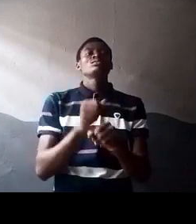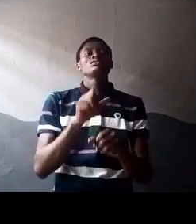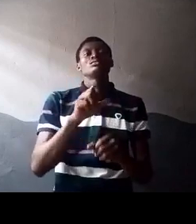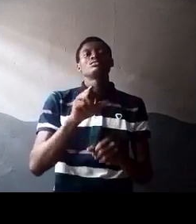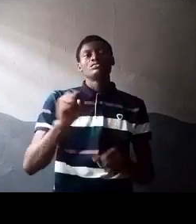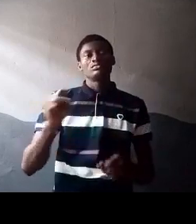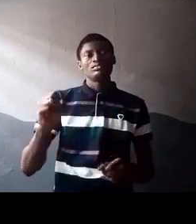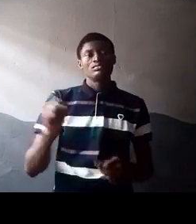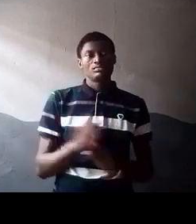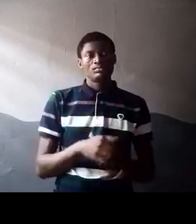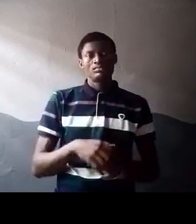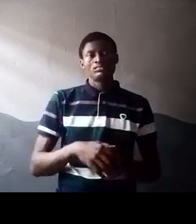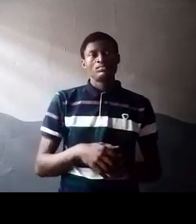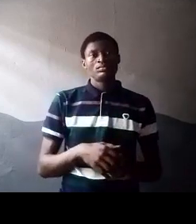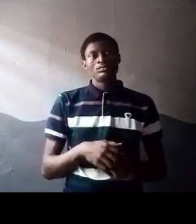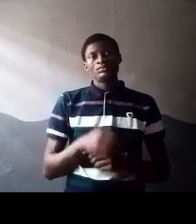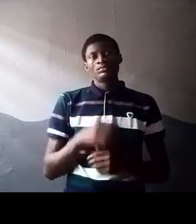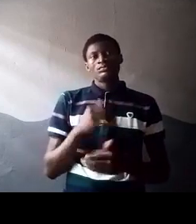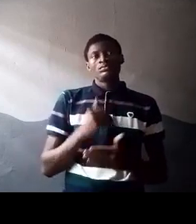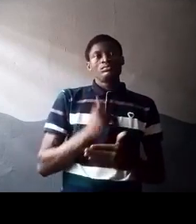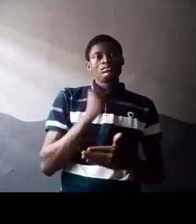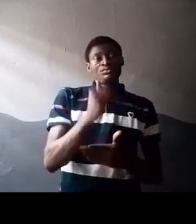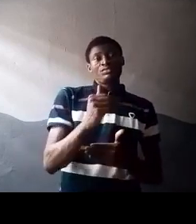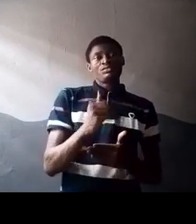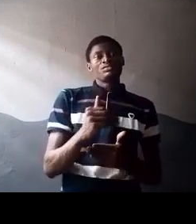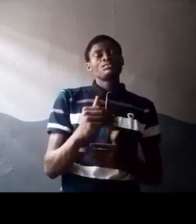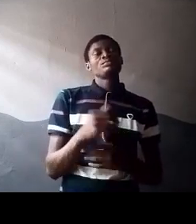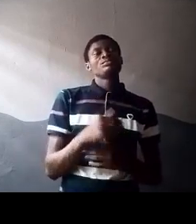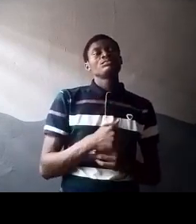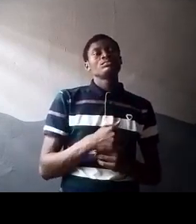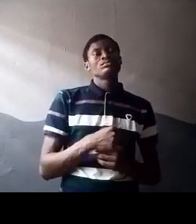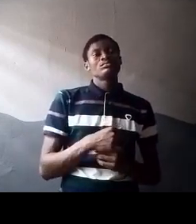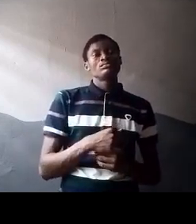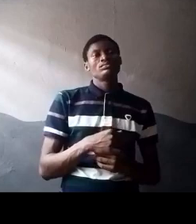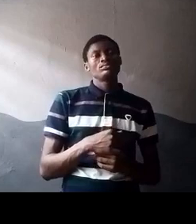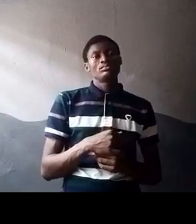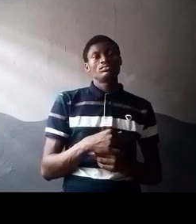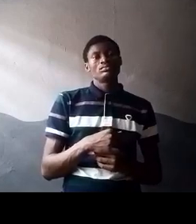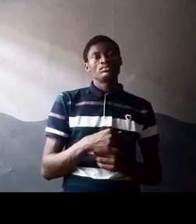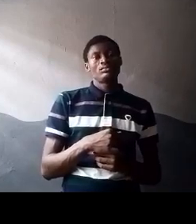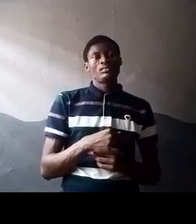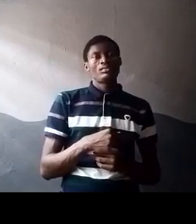The next one, all